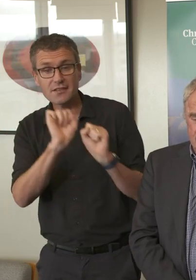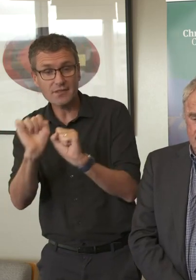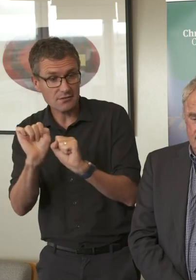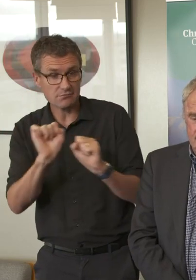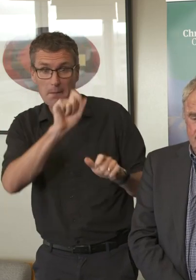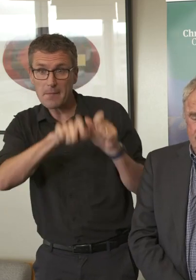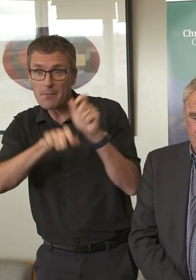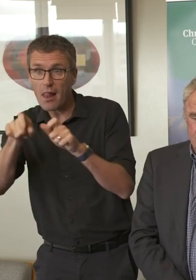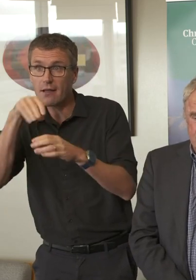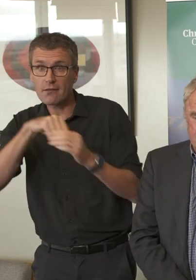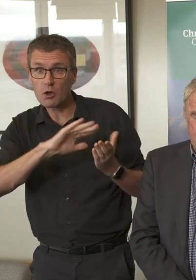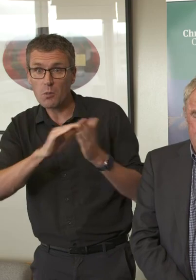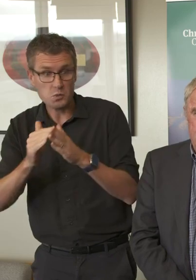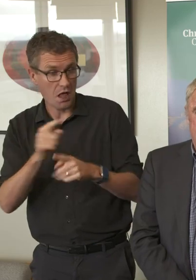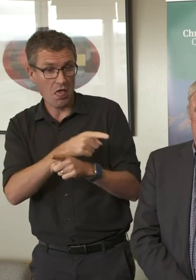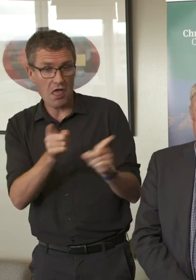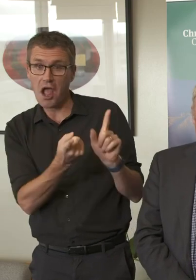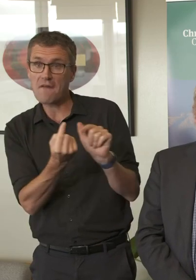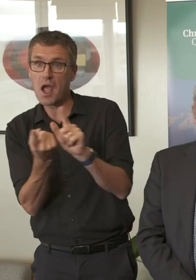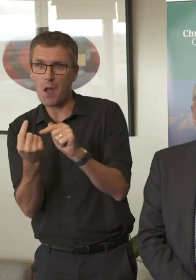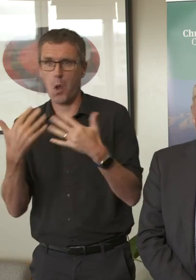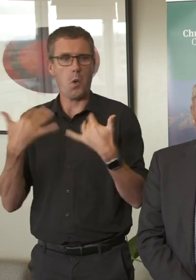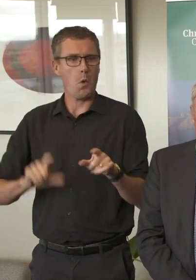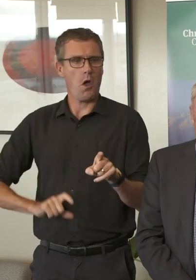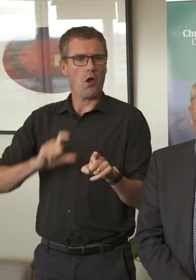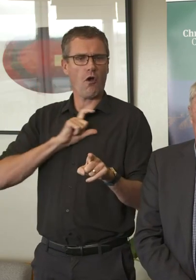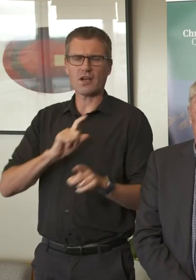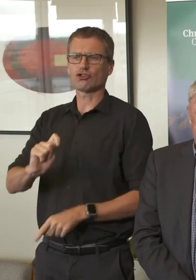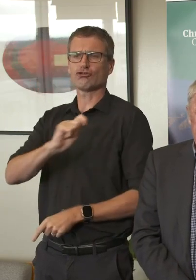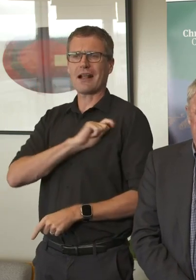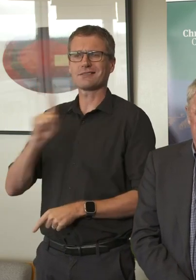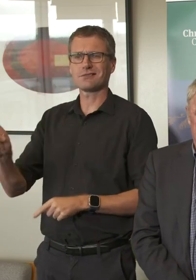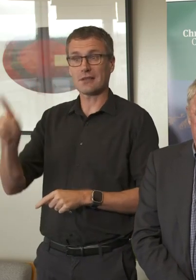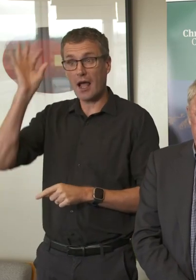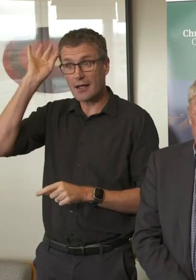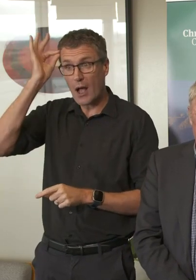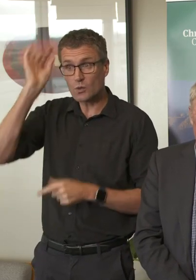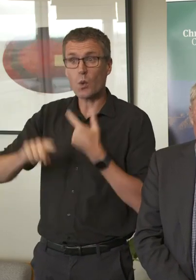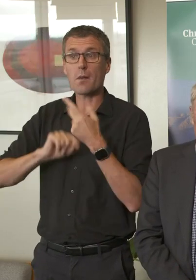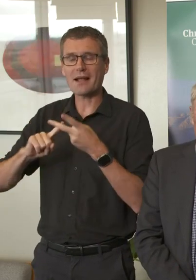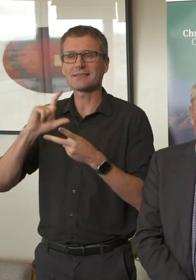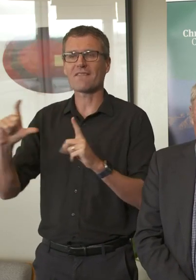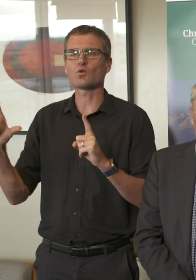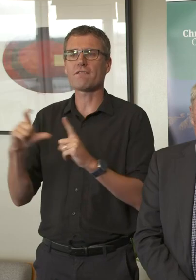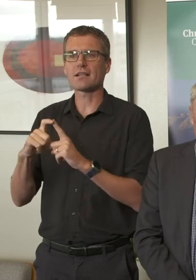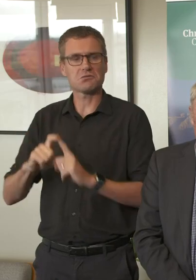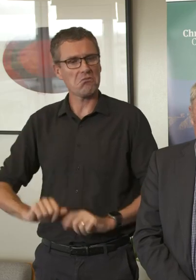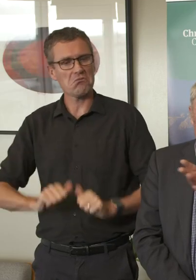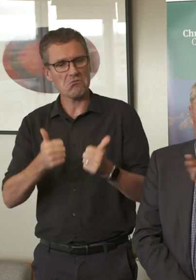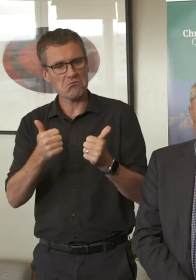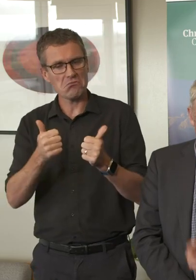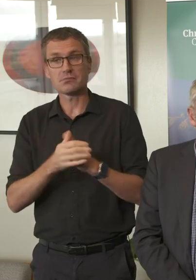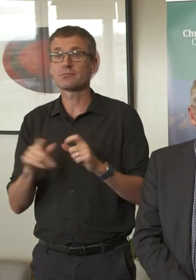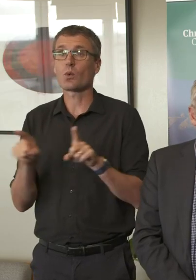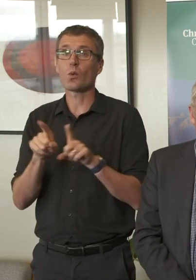have in the council and their civil defence teams is very clear to see. And the good news is